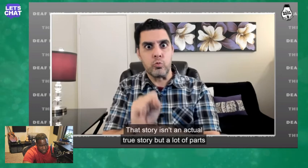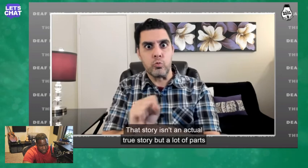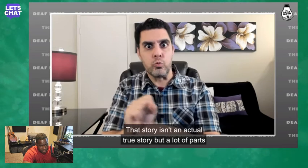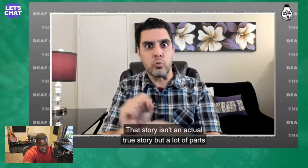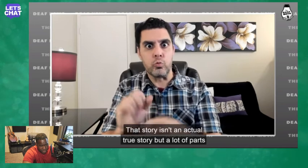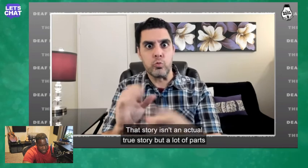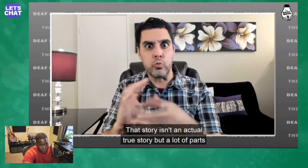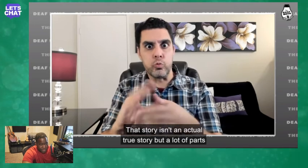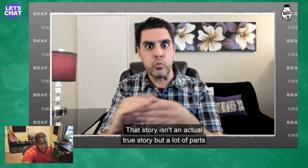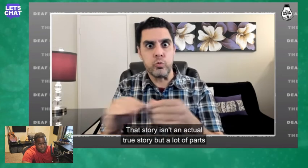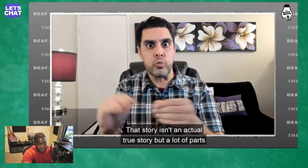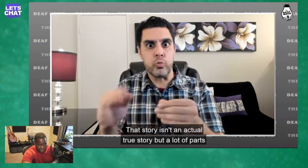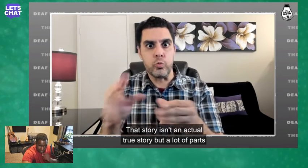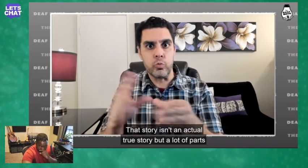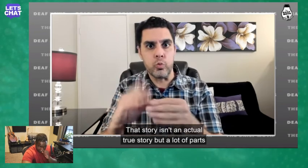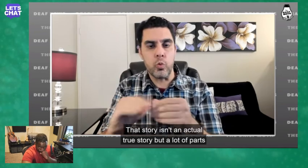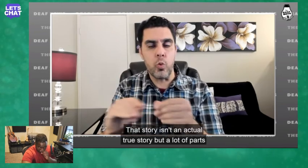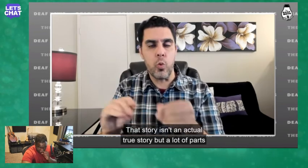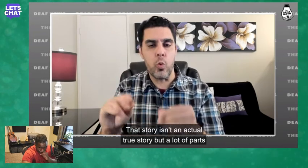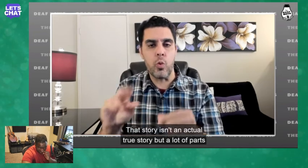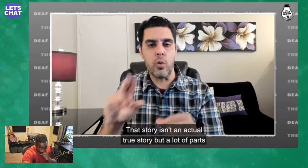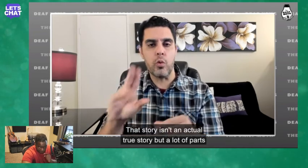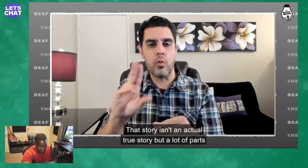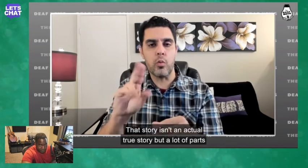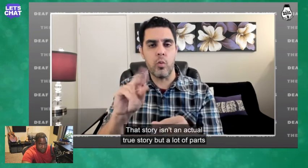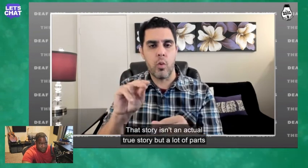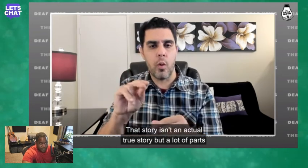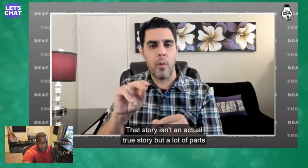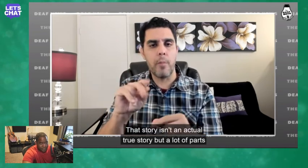work, real work story?